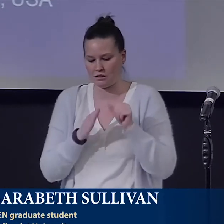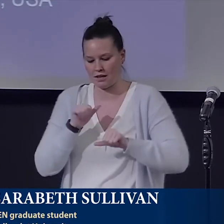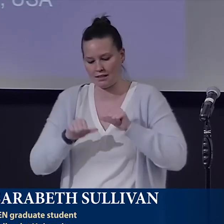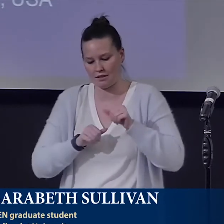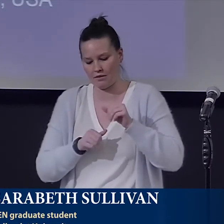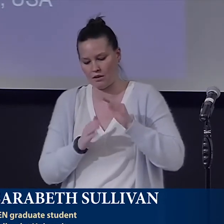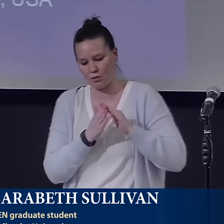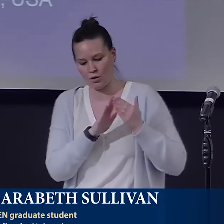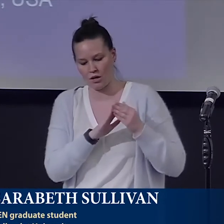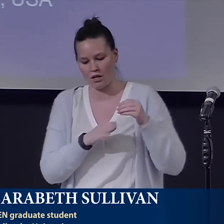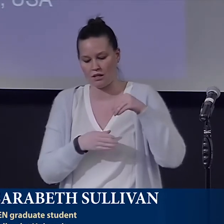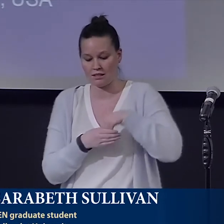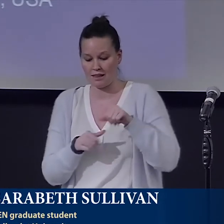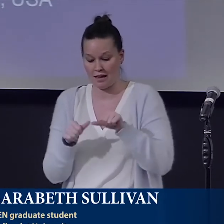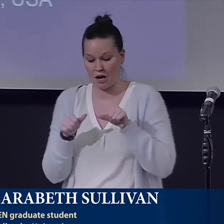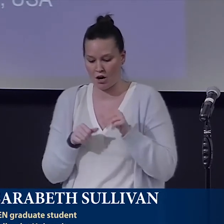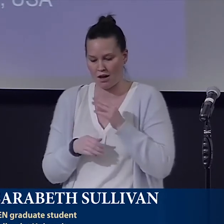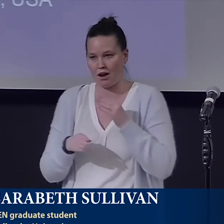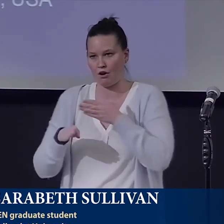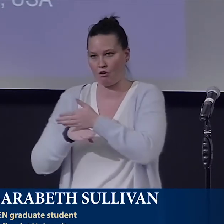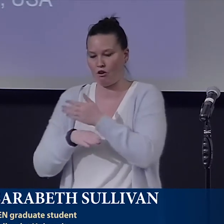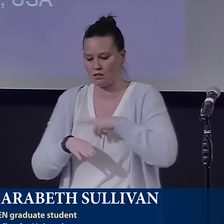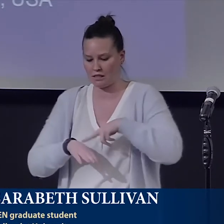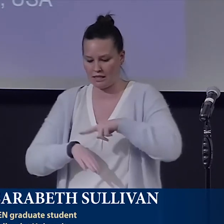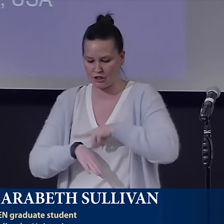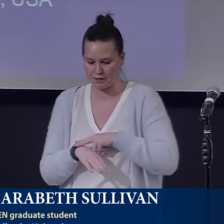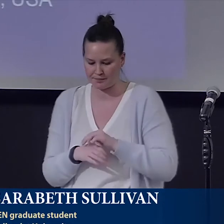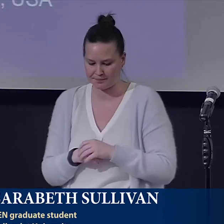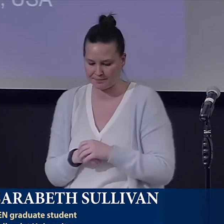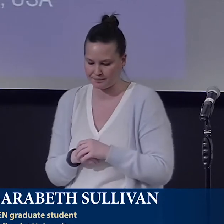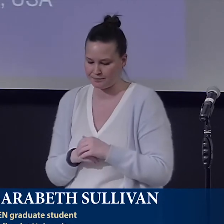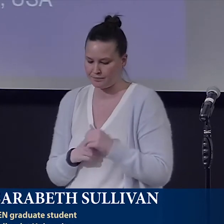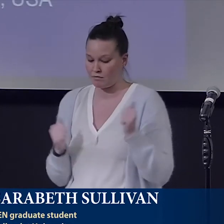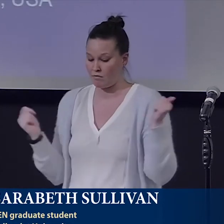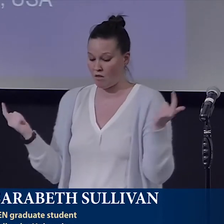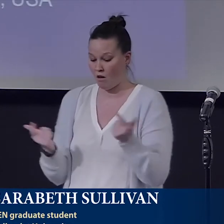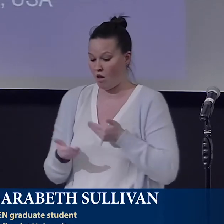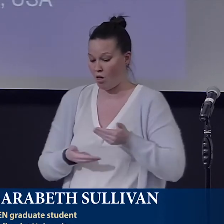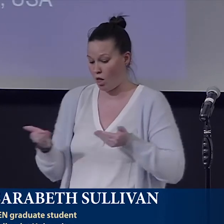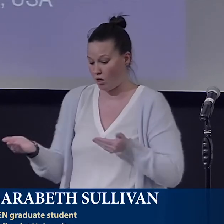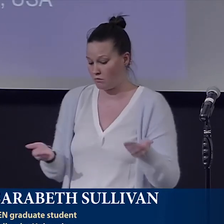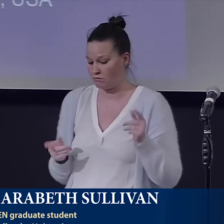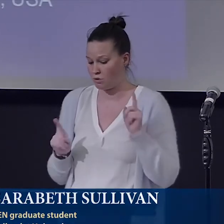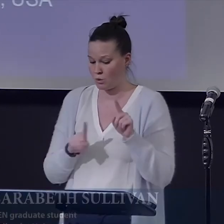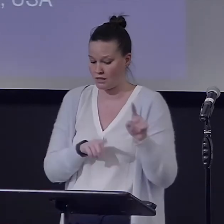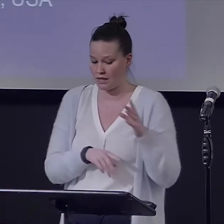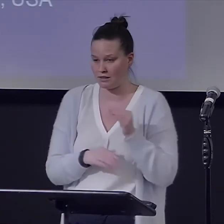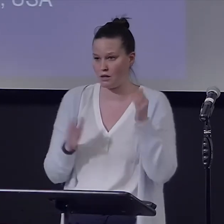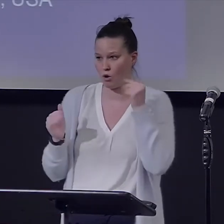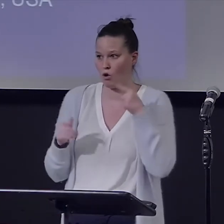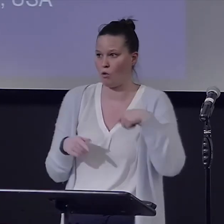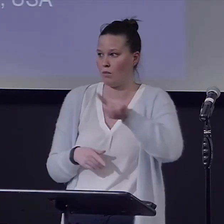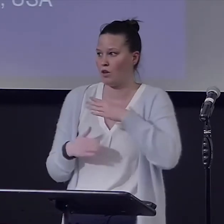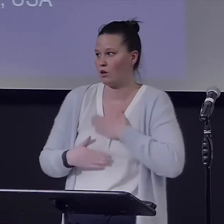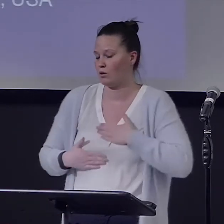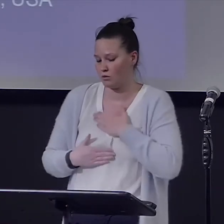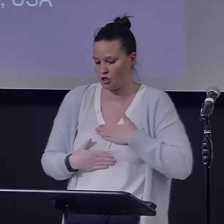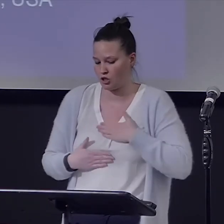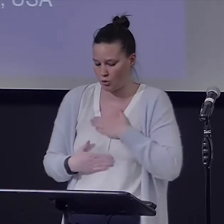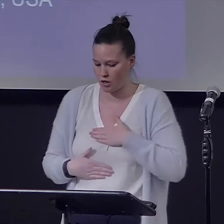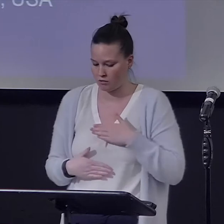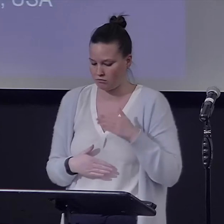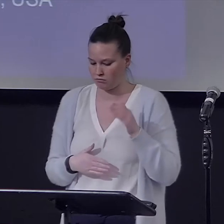bridges across fields and scientific communities in the area and across the nation everyone is